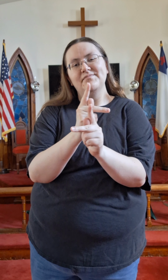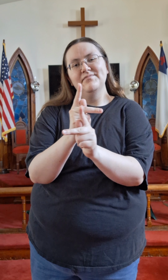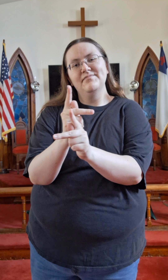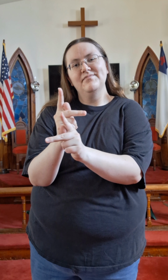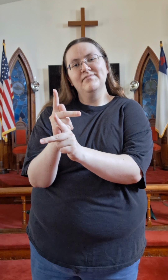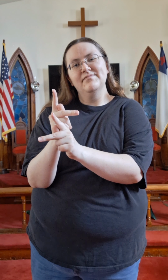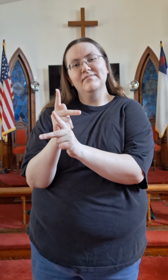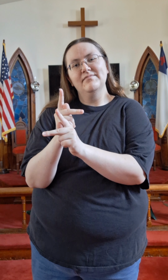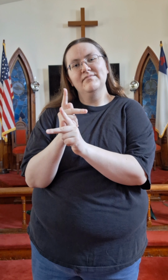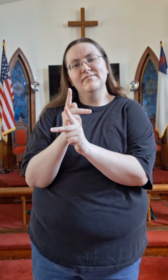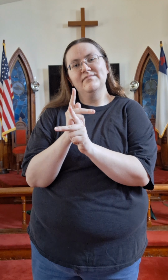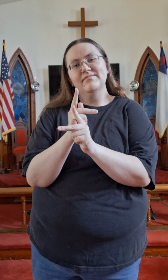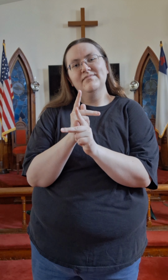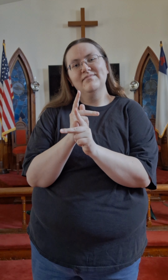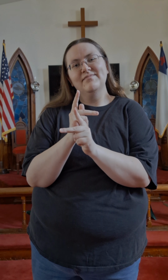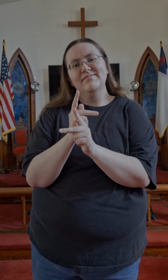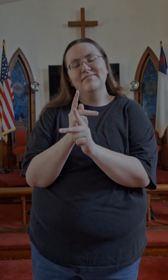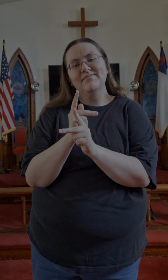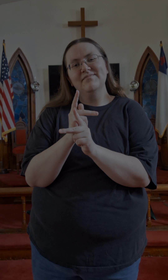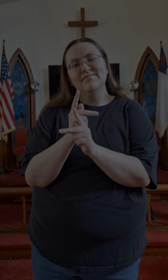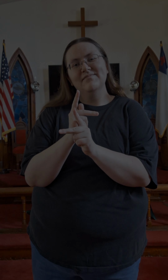Of me